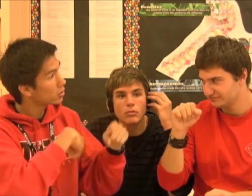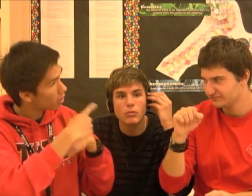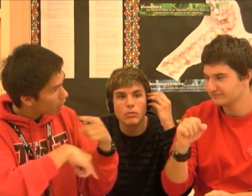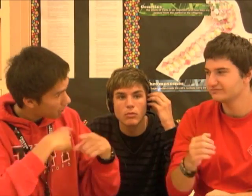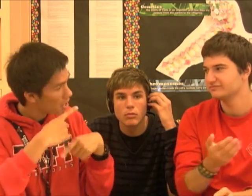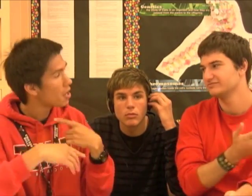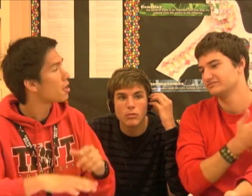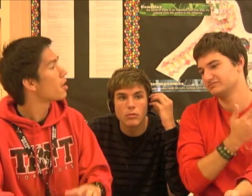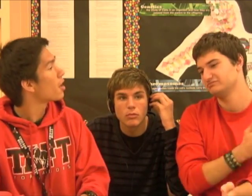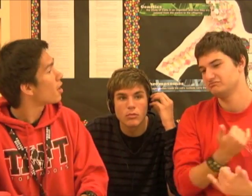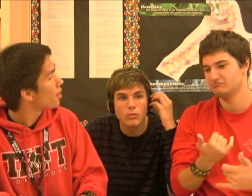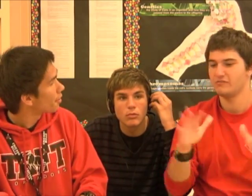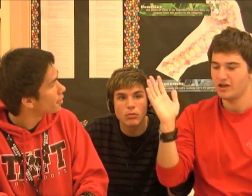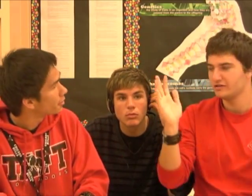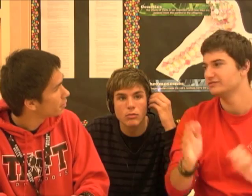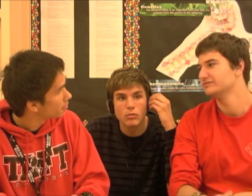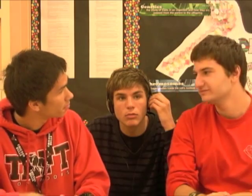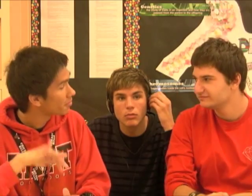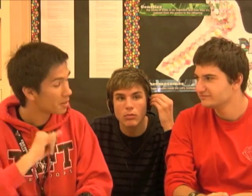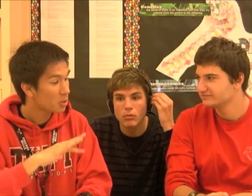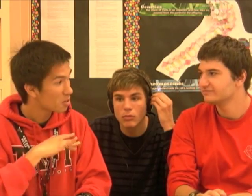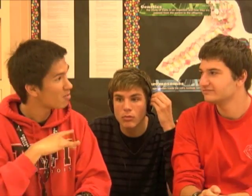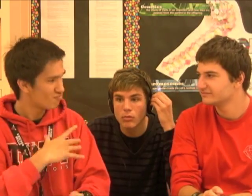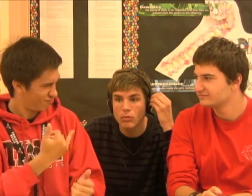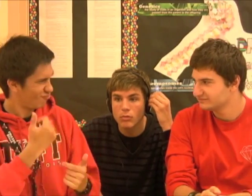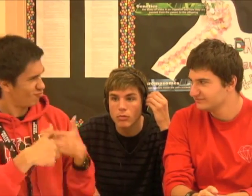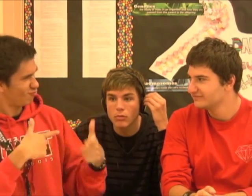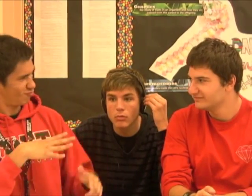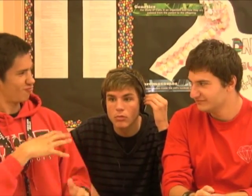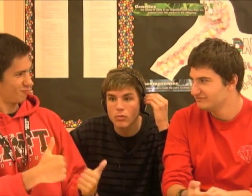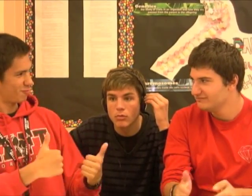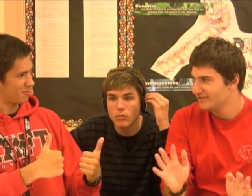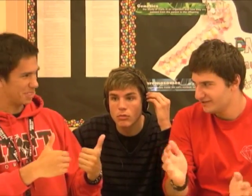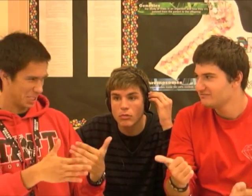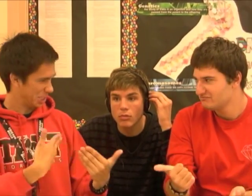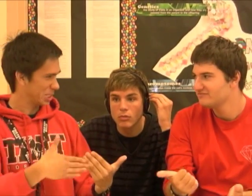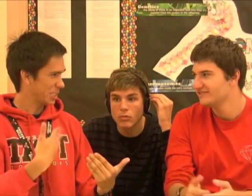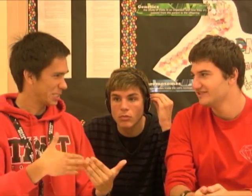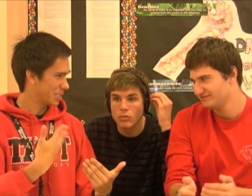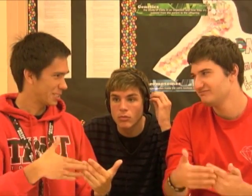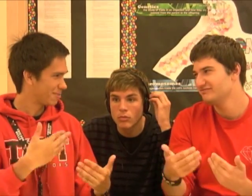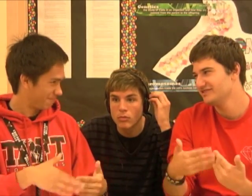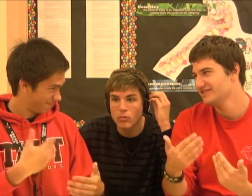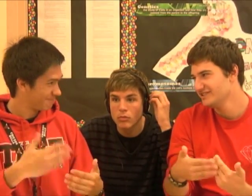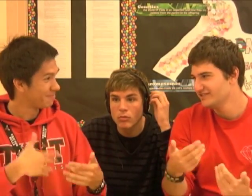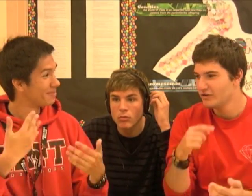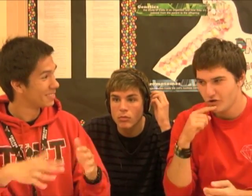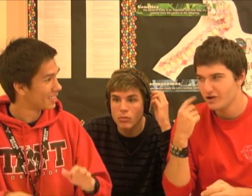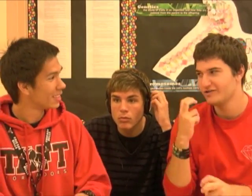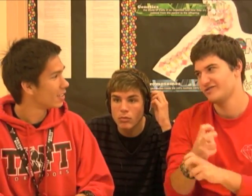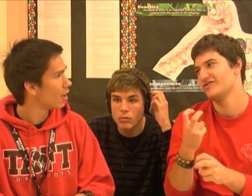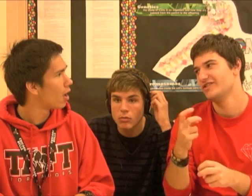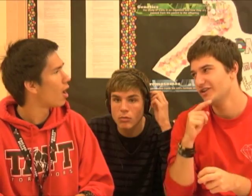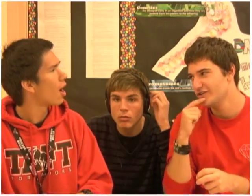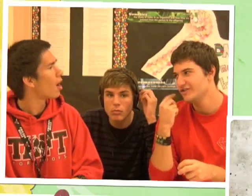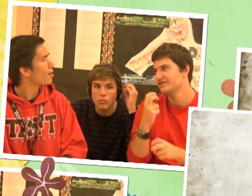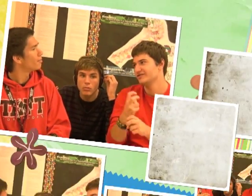sign? Was it easy? Yeah, it was easy. Cool, your signing is perfect. Yeah, it's easy. Russian's